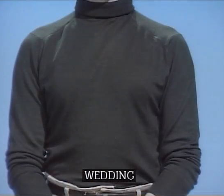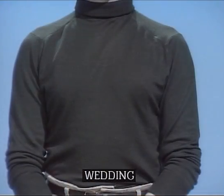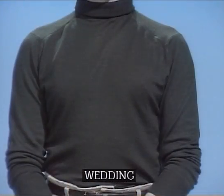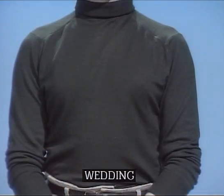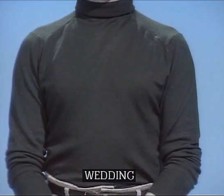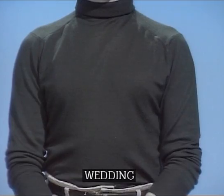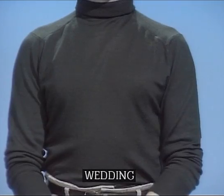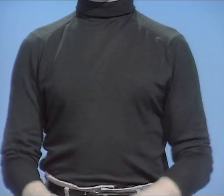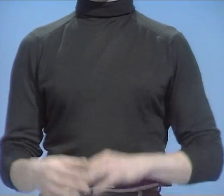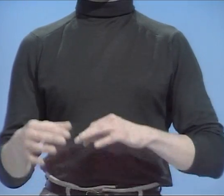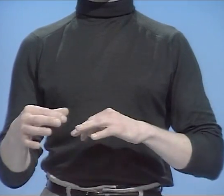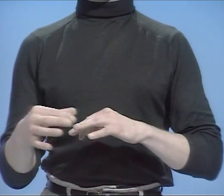Wedding.